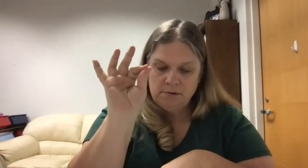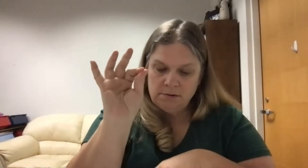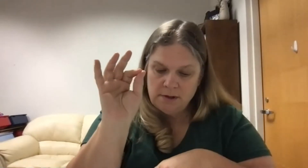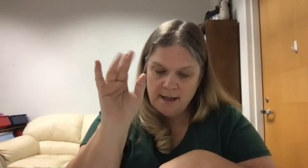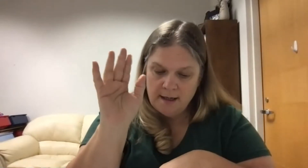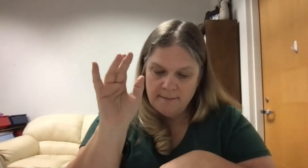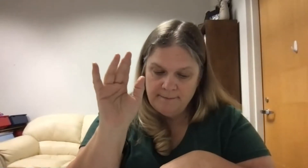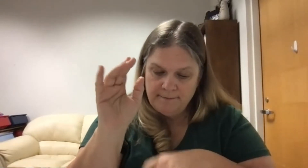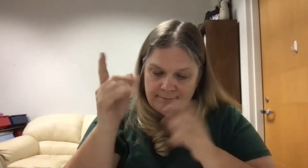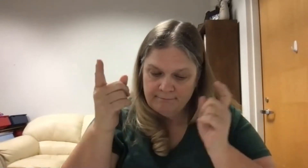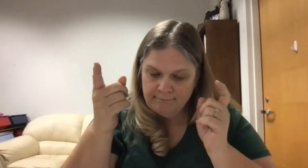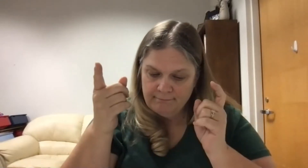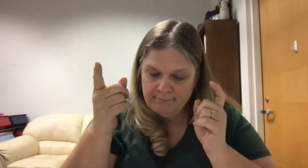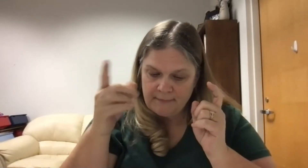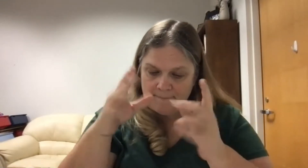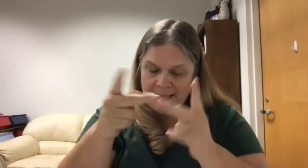and found